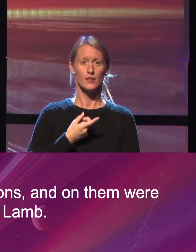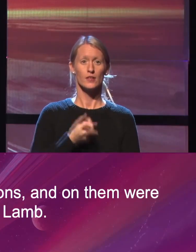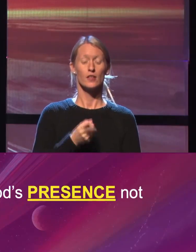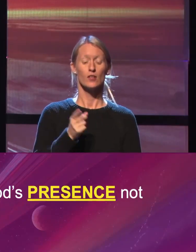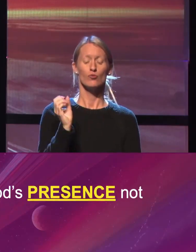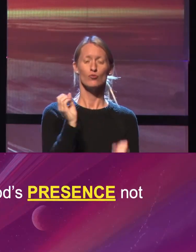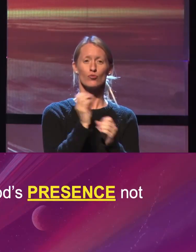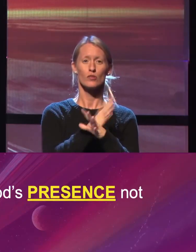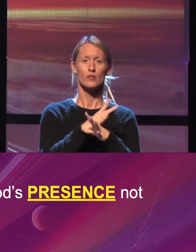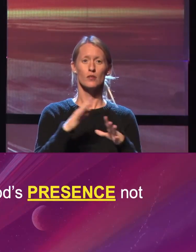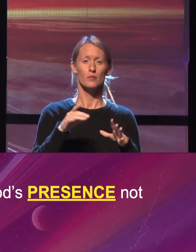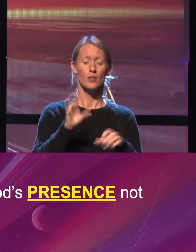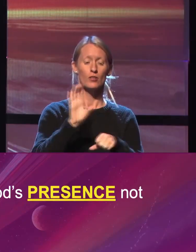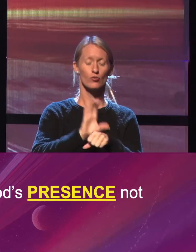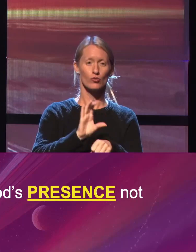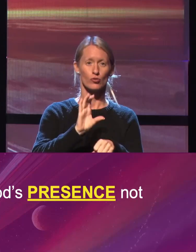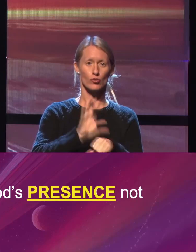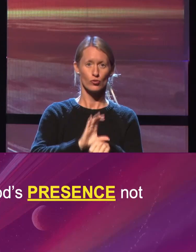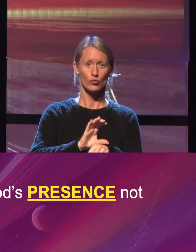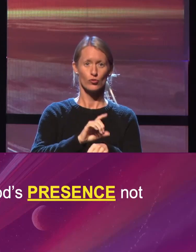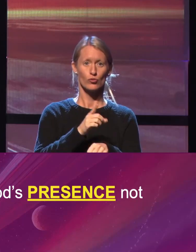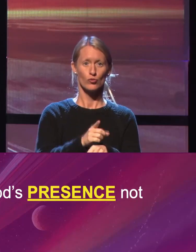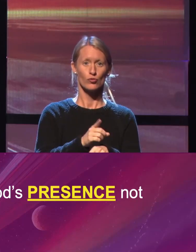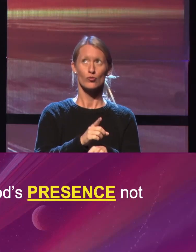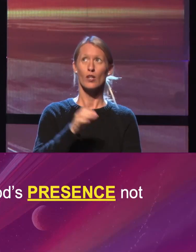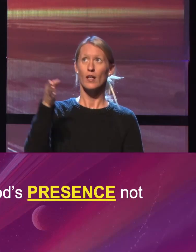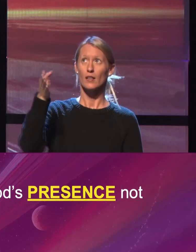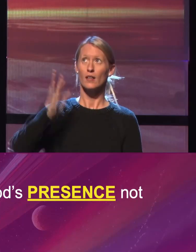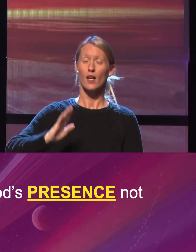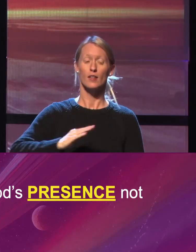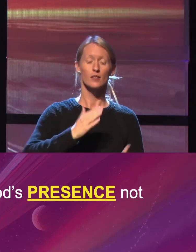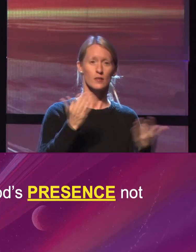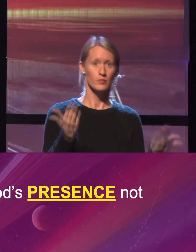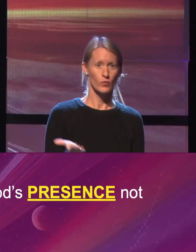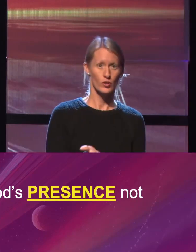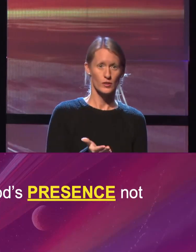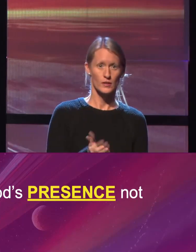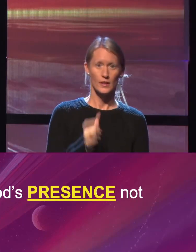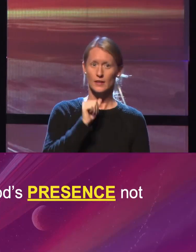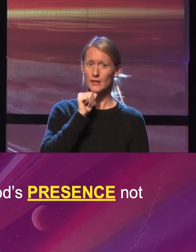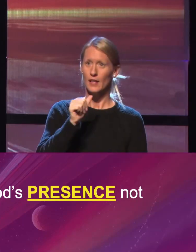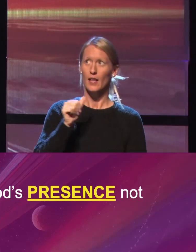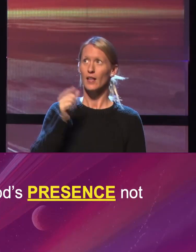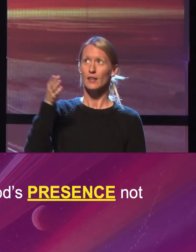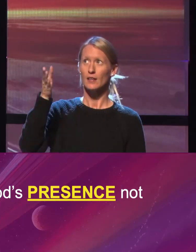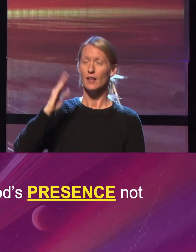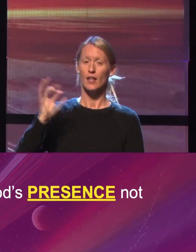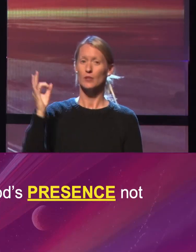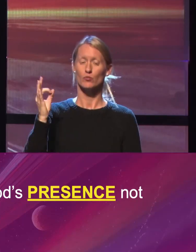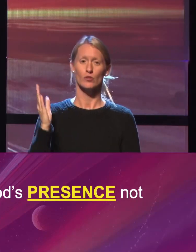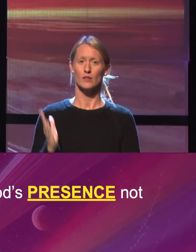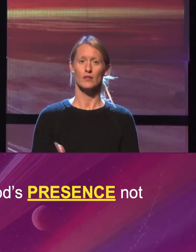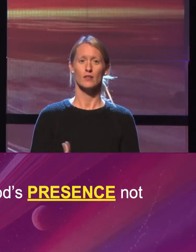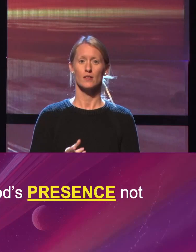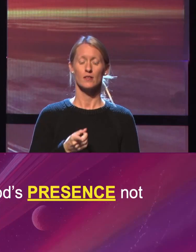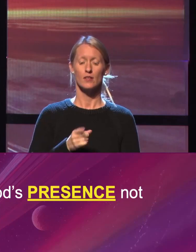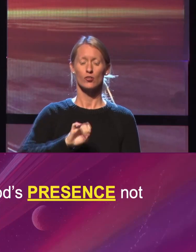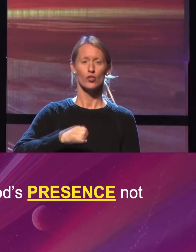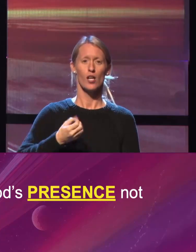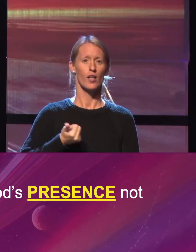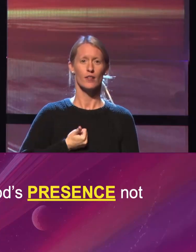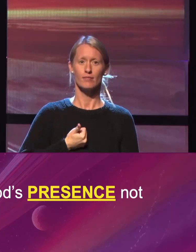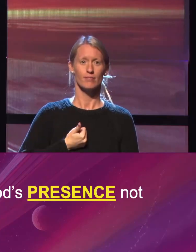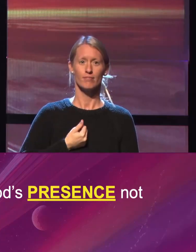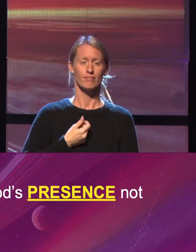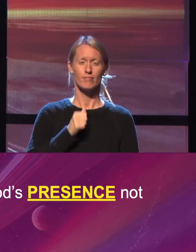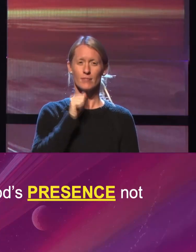God's presence and not God's priests. In other words, John didn't see a space for religion.